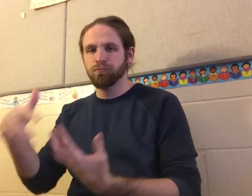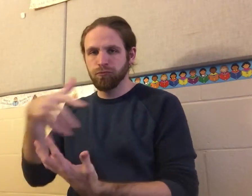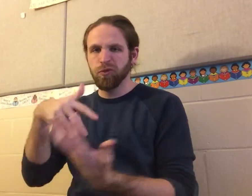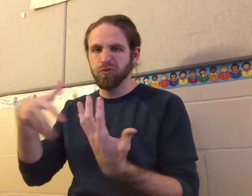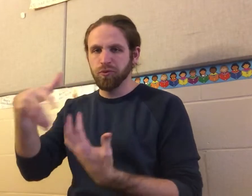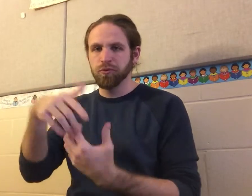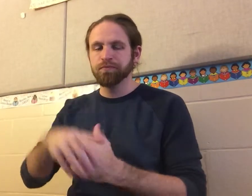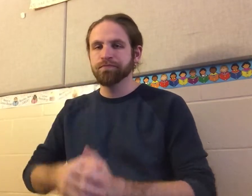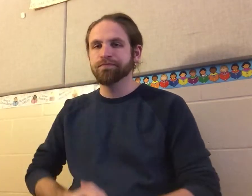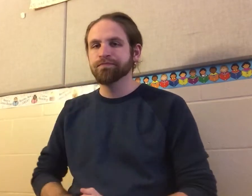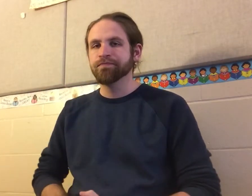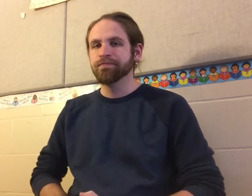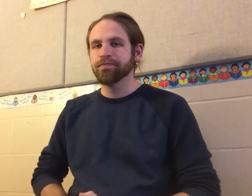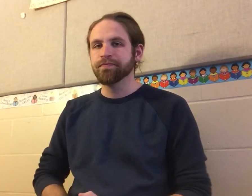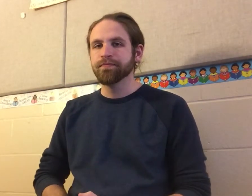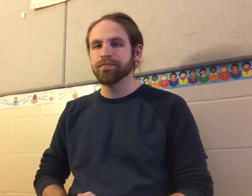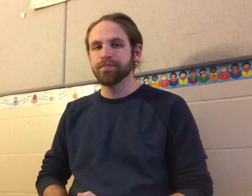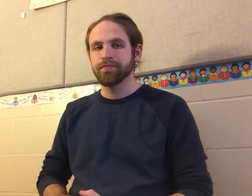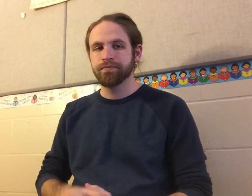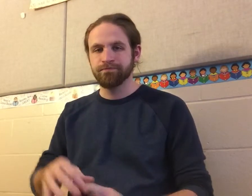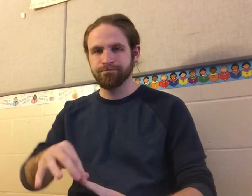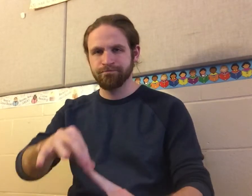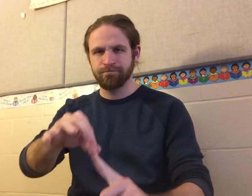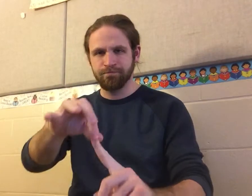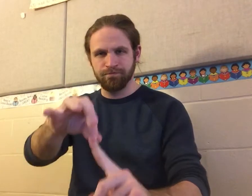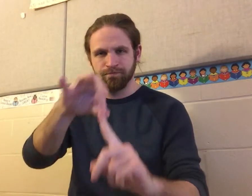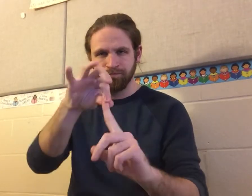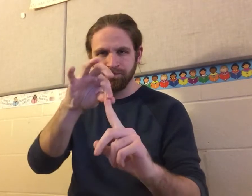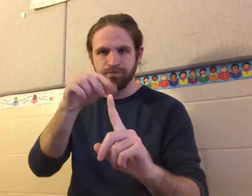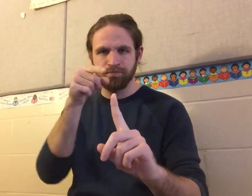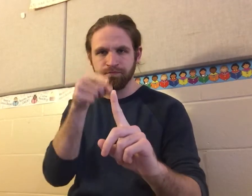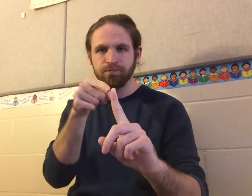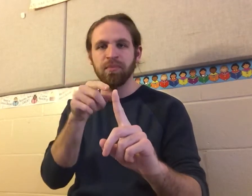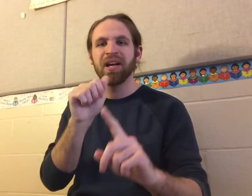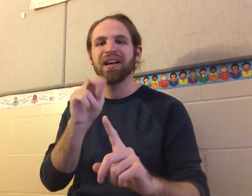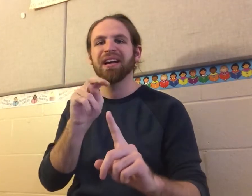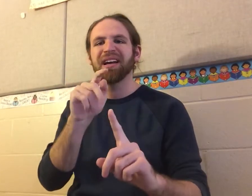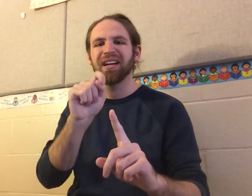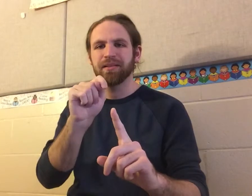Let's look at an especially interesting social ant that lives in the rainforest.